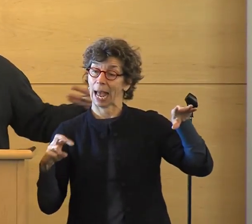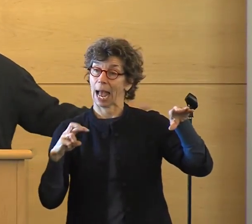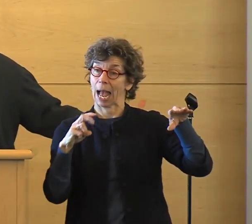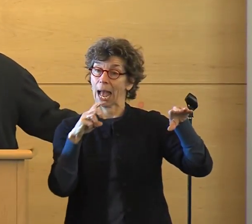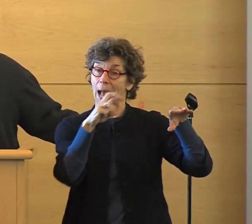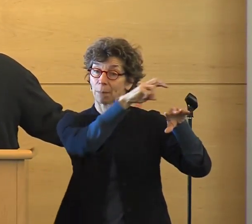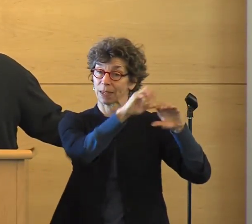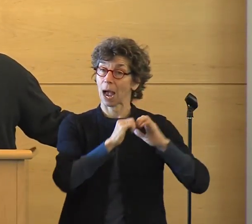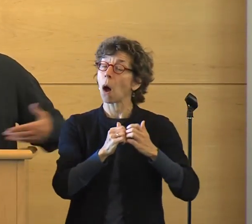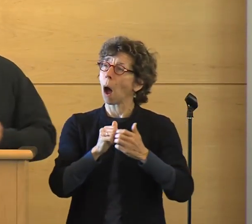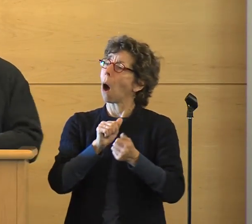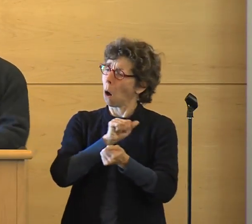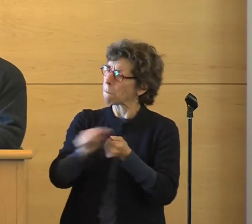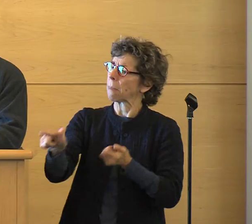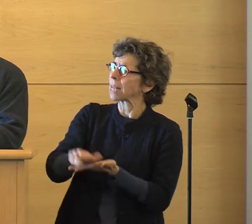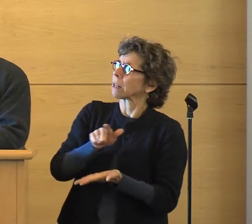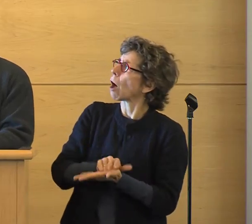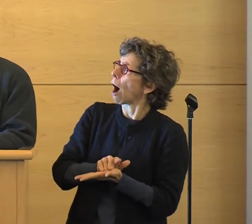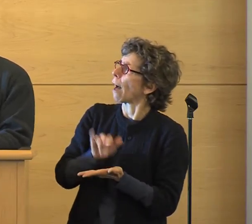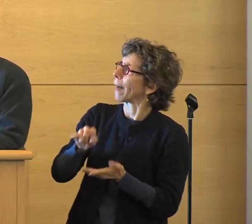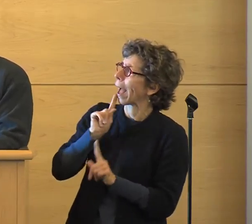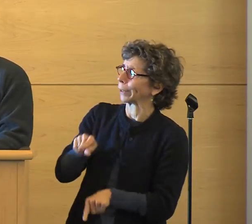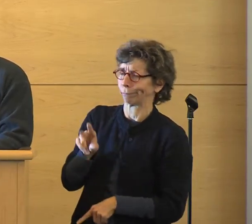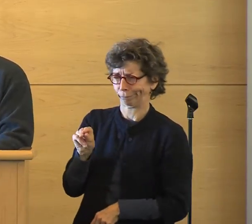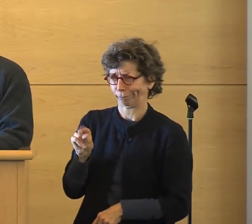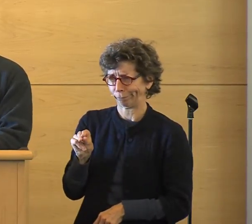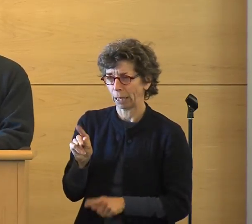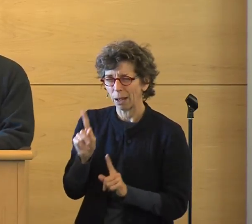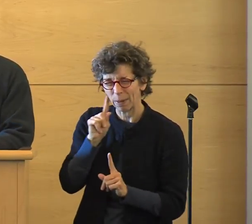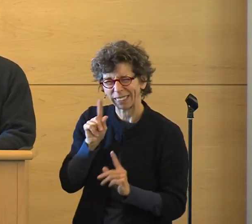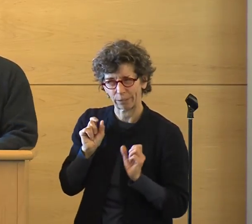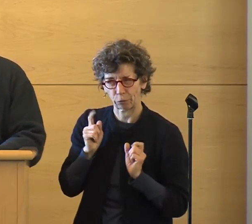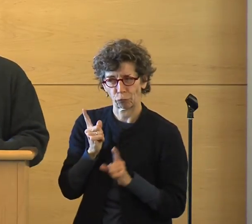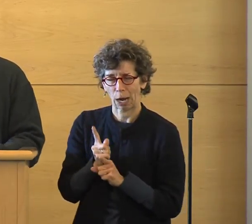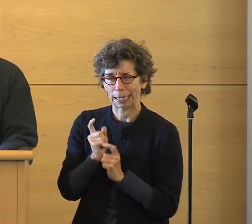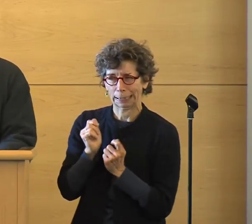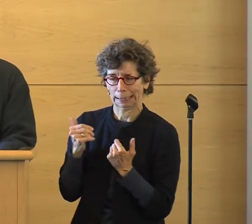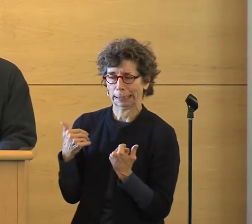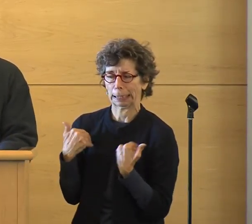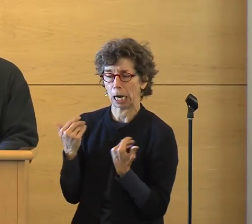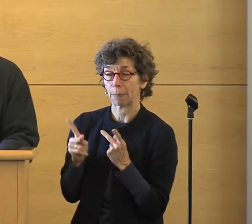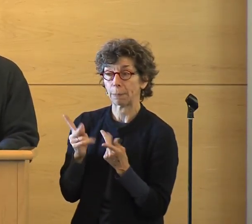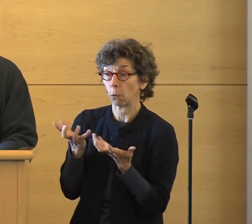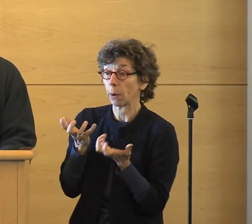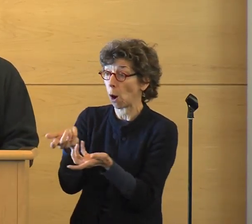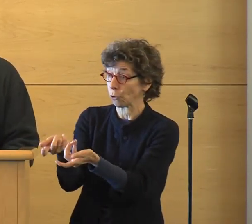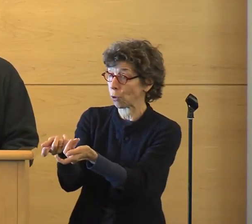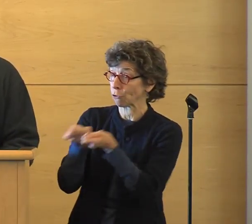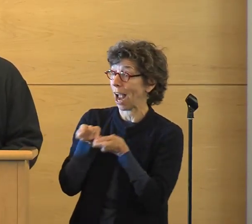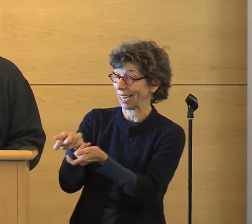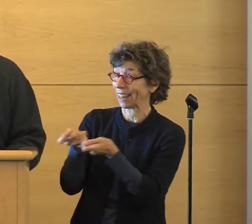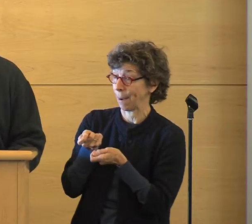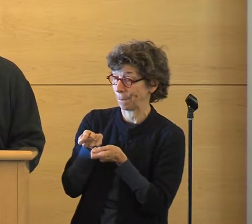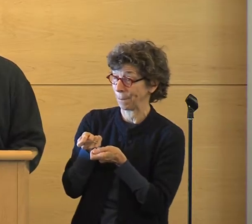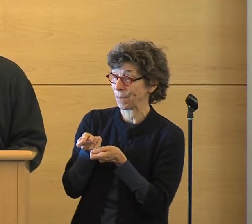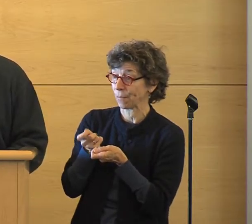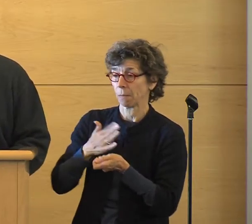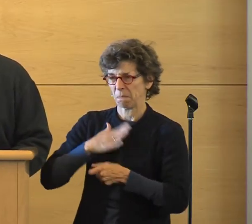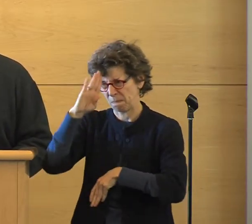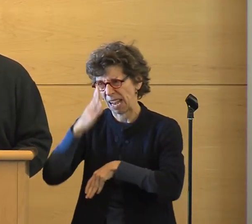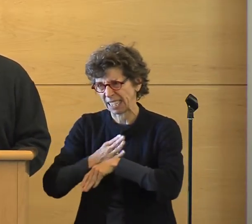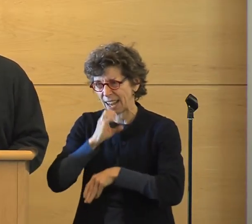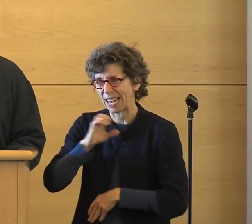fighting. It actually goes back to your answer earlier when we were at the bottom of the steps. You pass